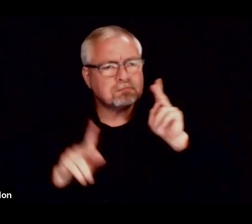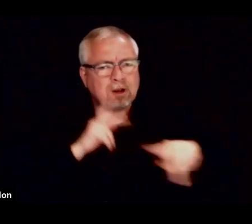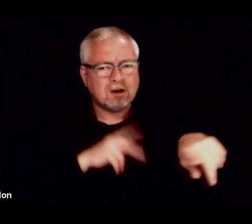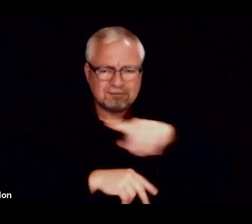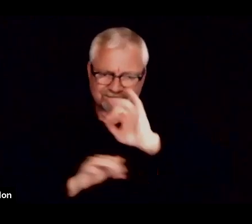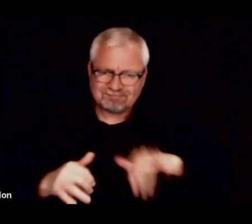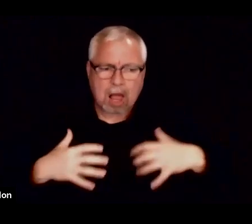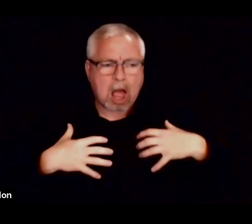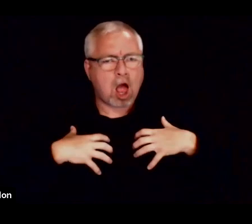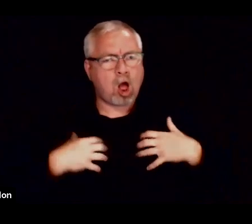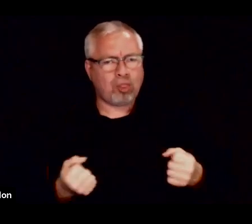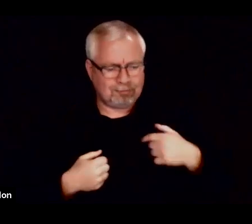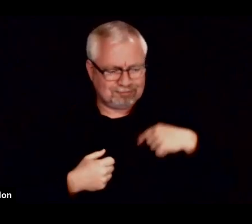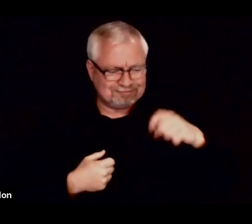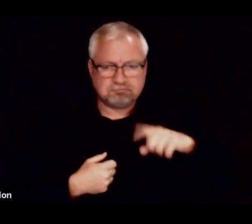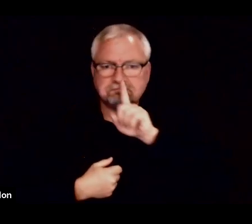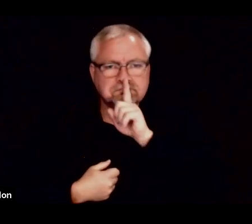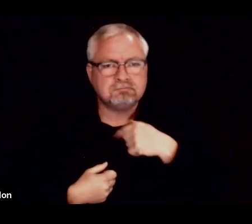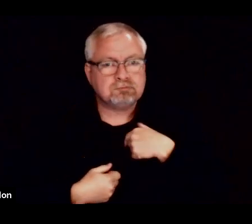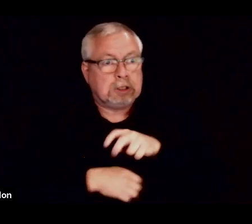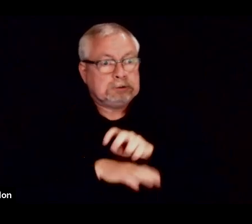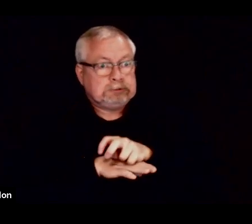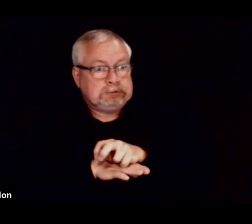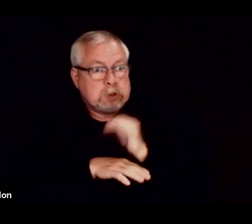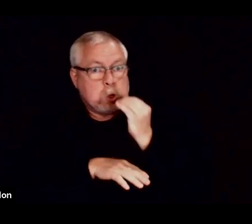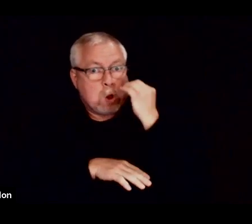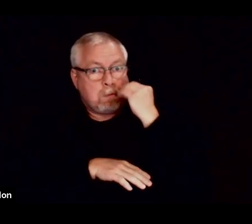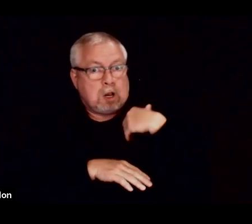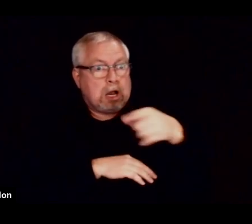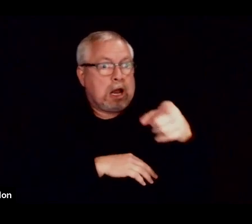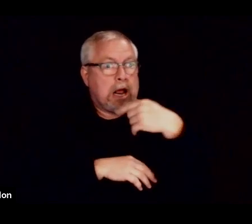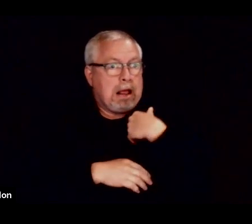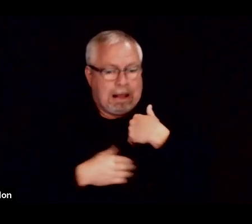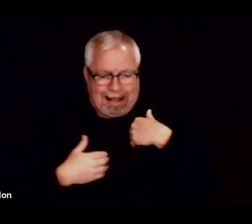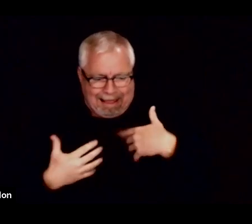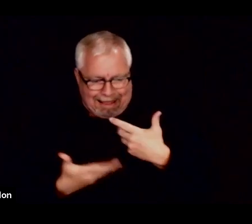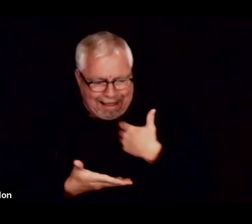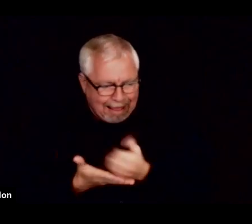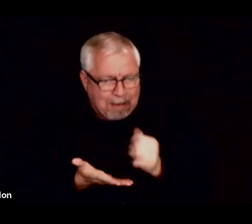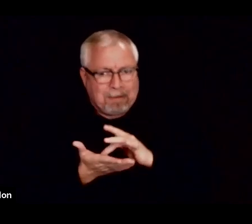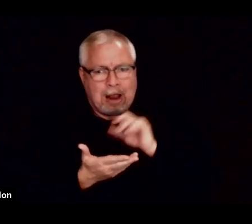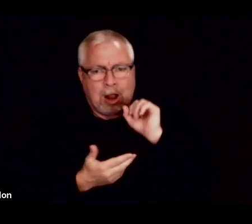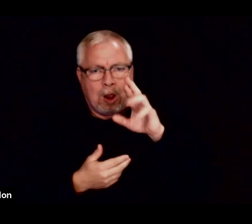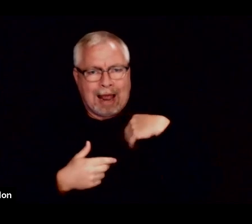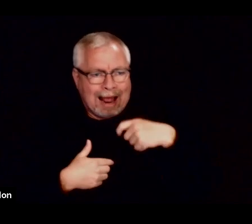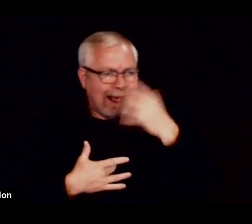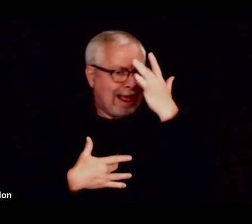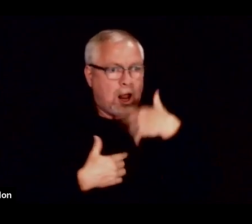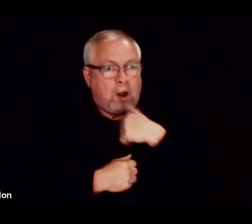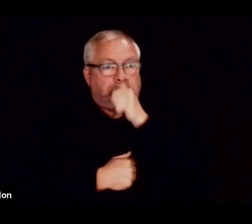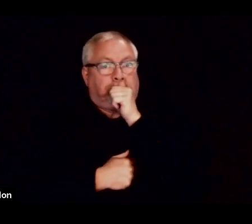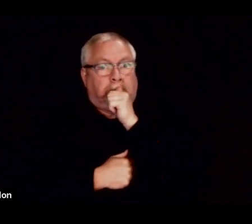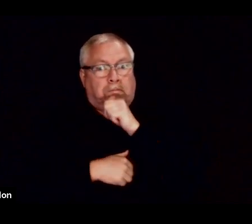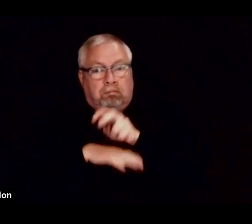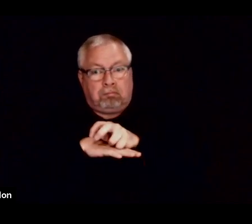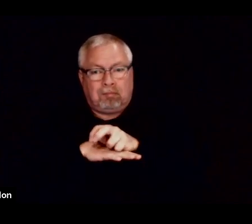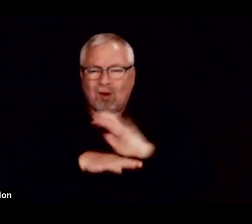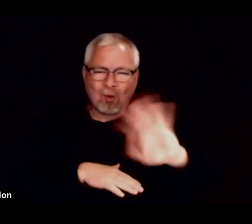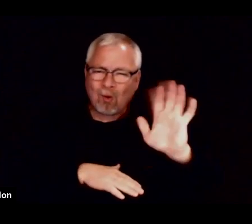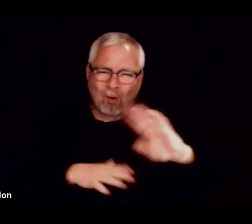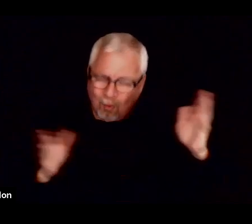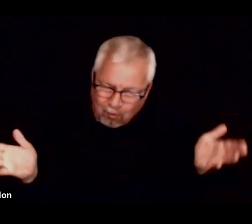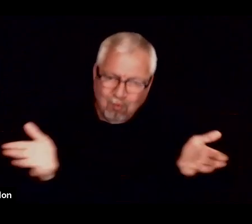afraid to seek health care for conditions that are important to them. And of course, that final